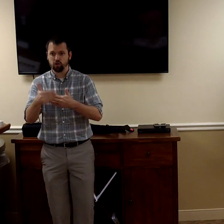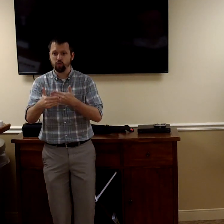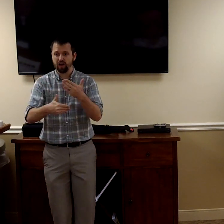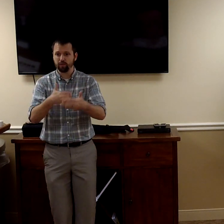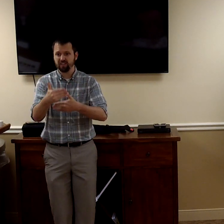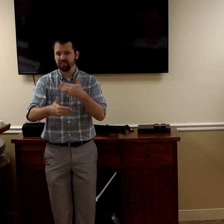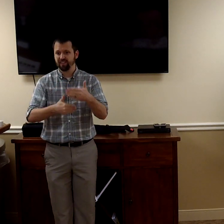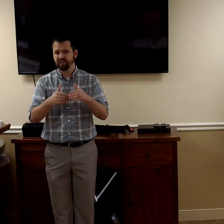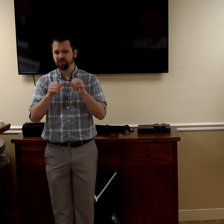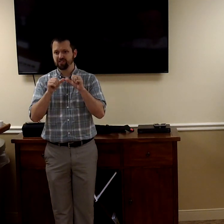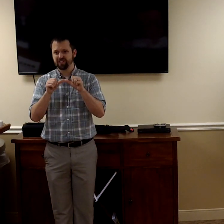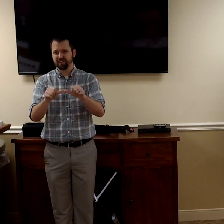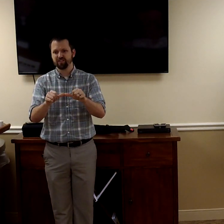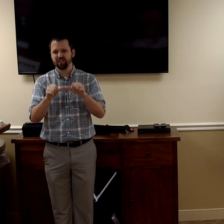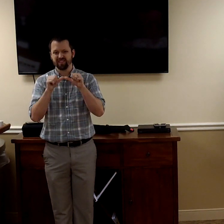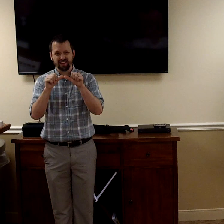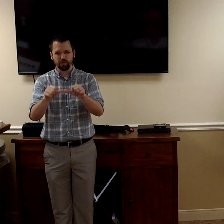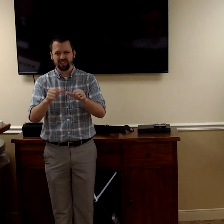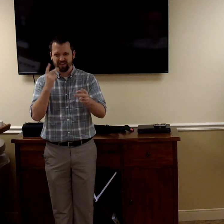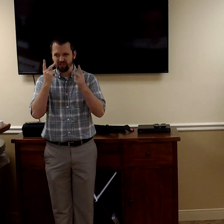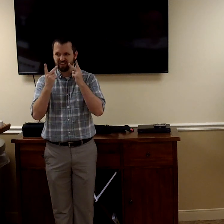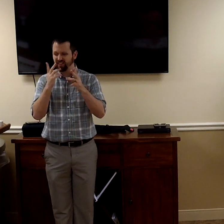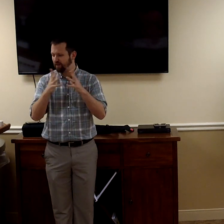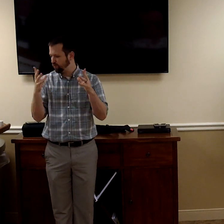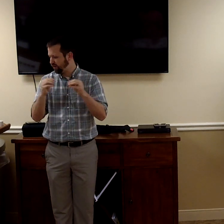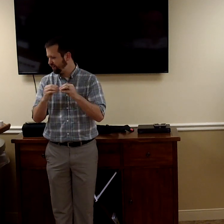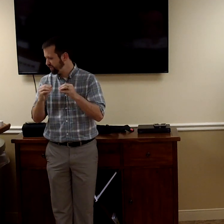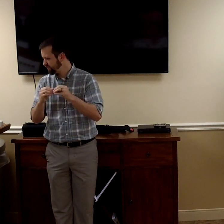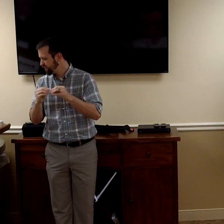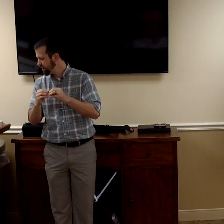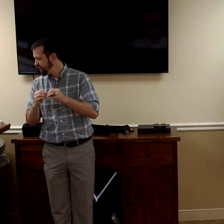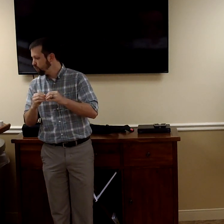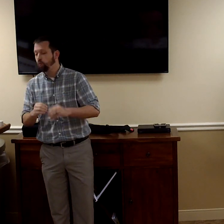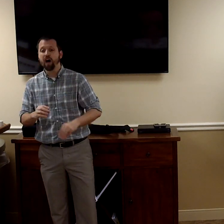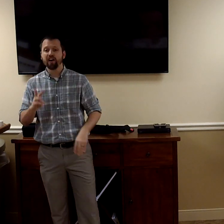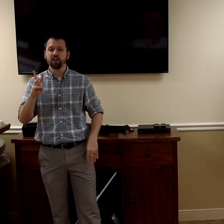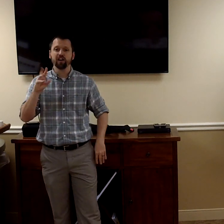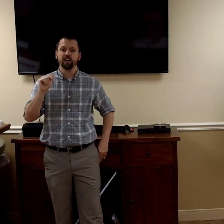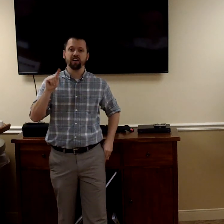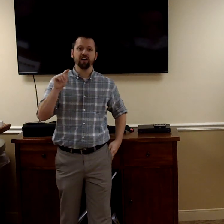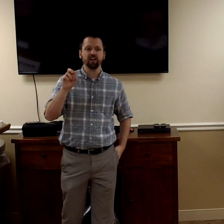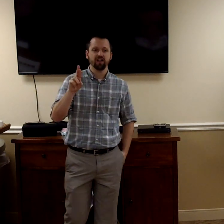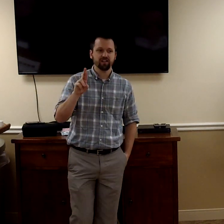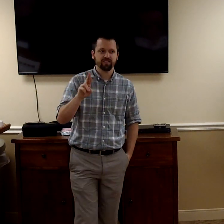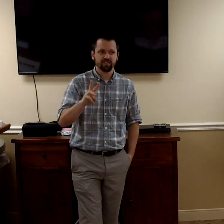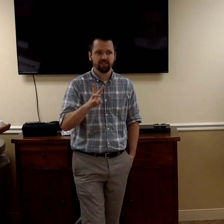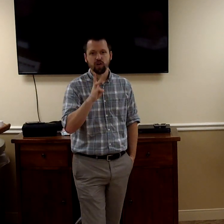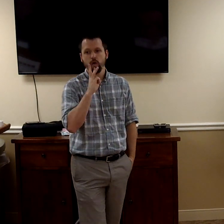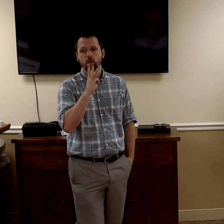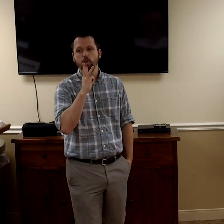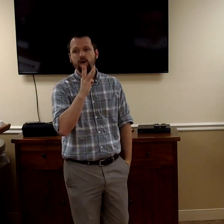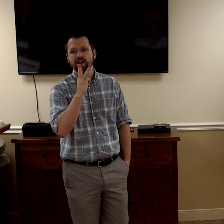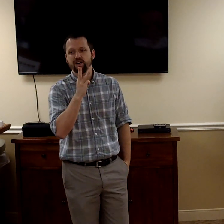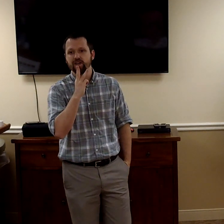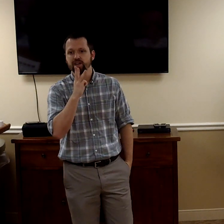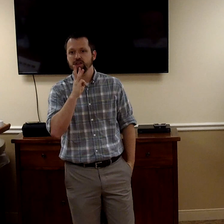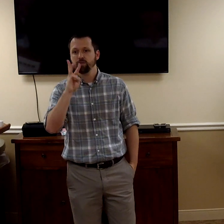Just on with triggered this too. language. As you continue with it, you'll see a lot more. Mhm. Water. Water. Make